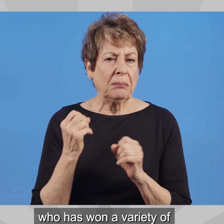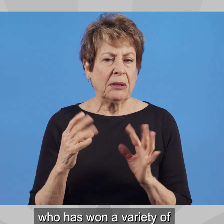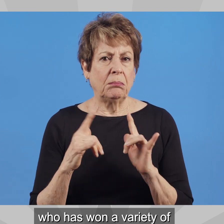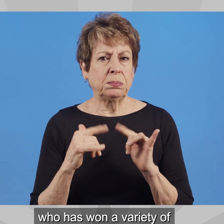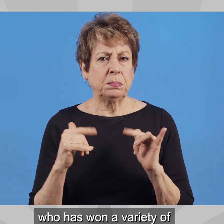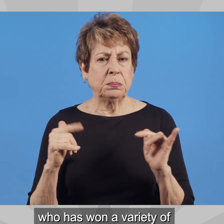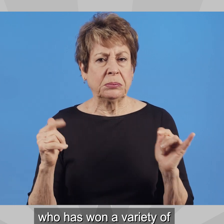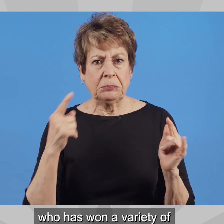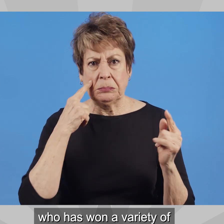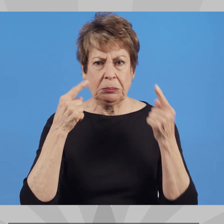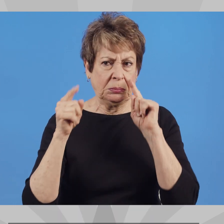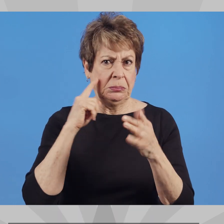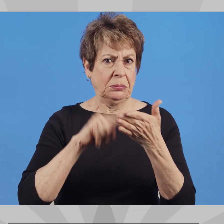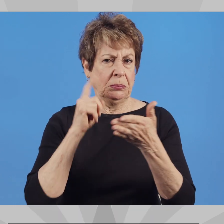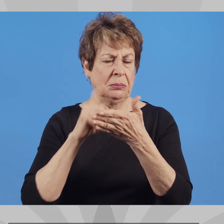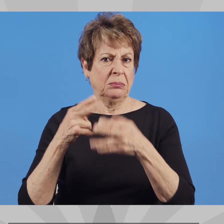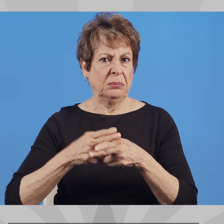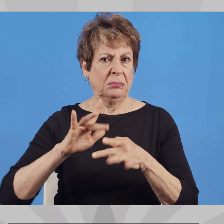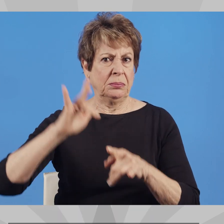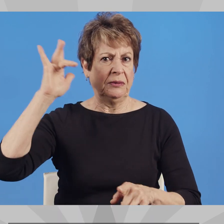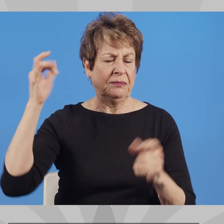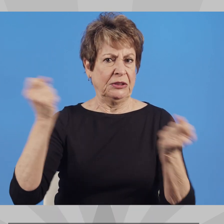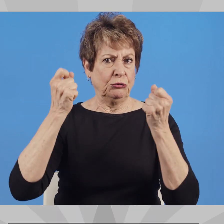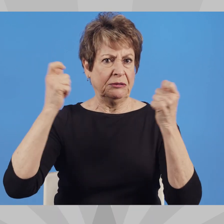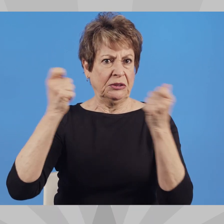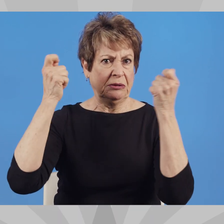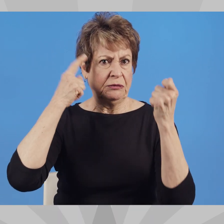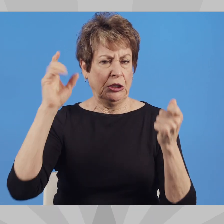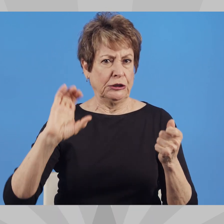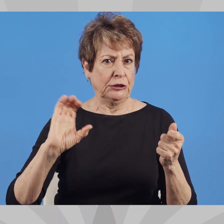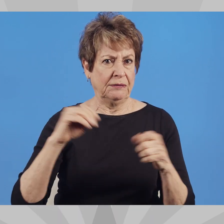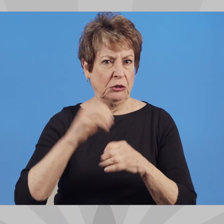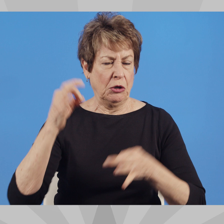variety of high-profile victories for conservatives in the courtroom.